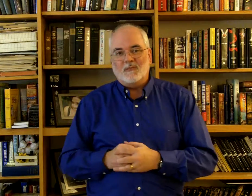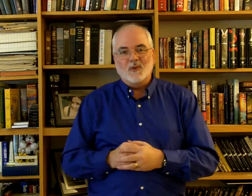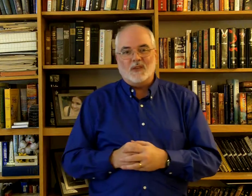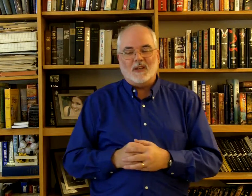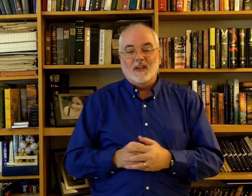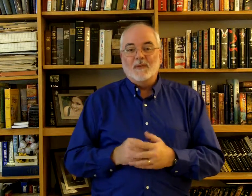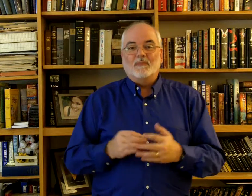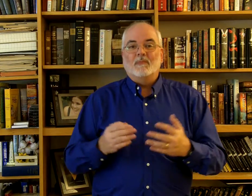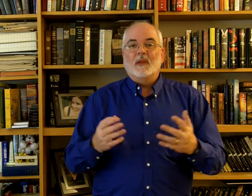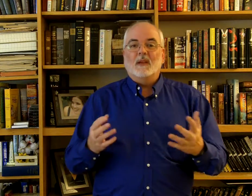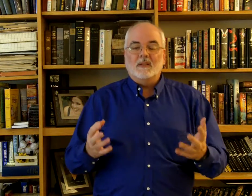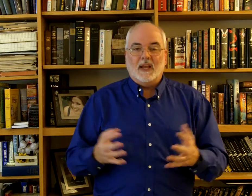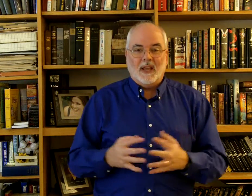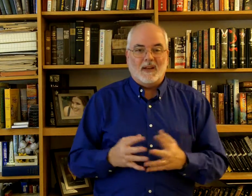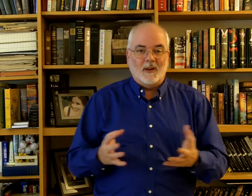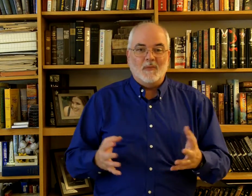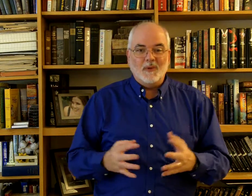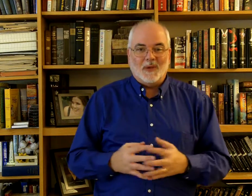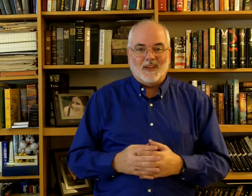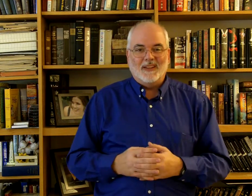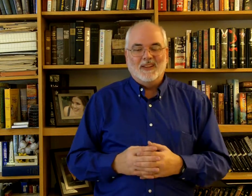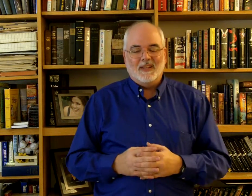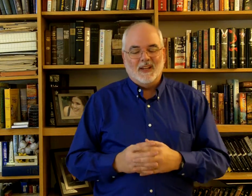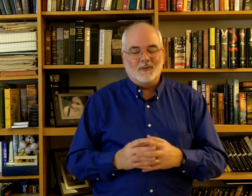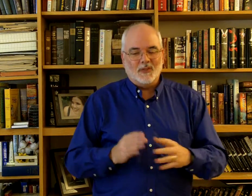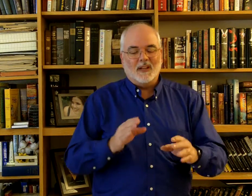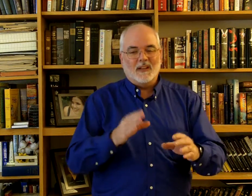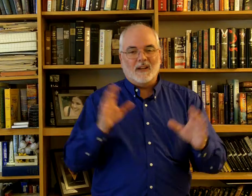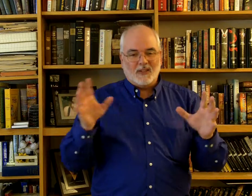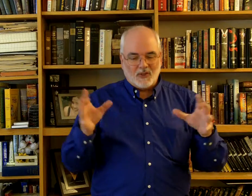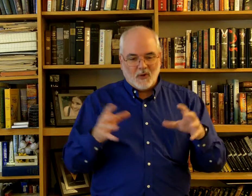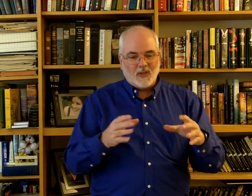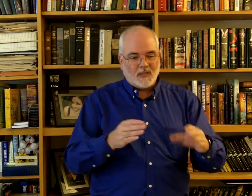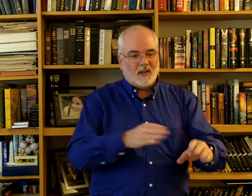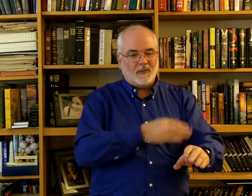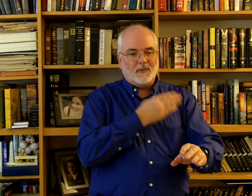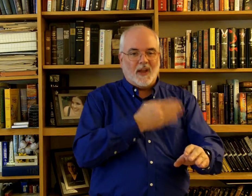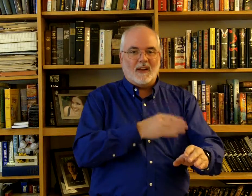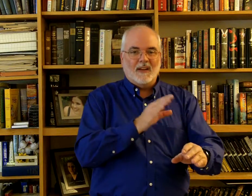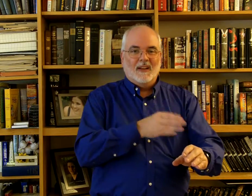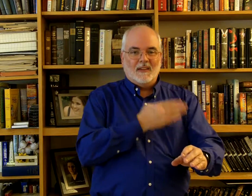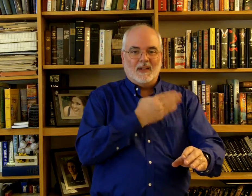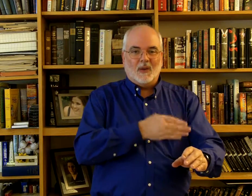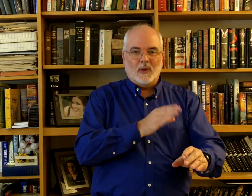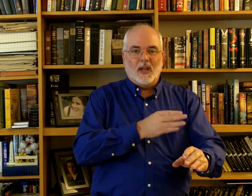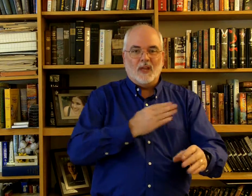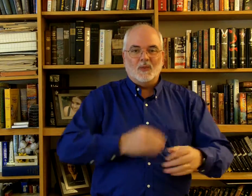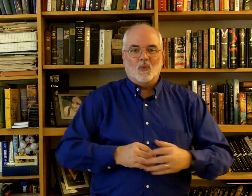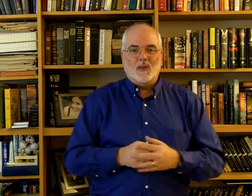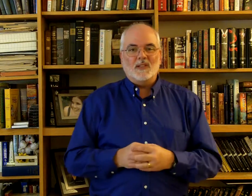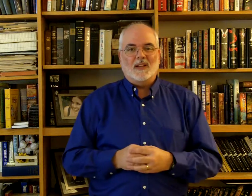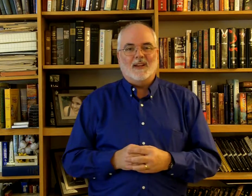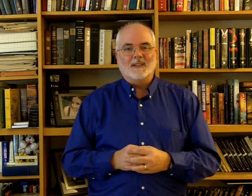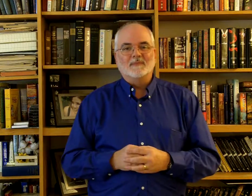music because they can't hear music. Interesting that it shows itself in the fact that it only has one sign.